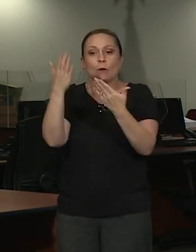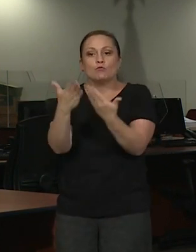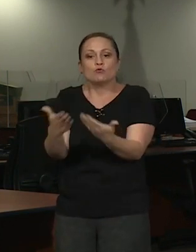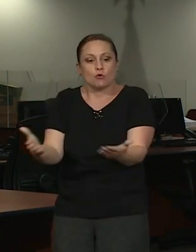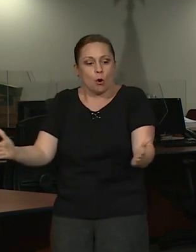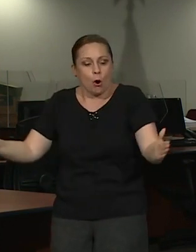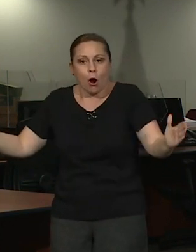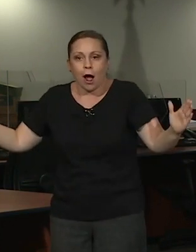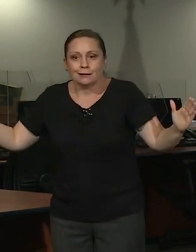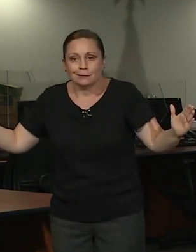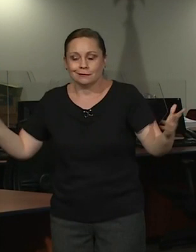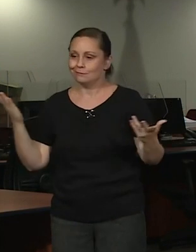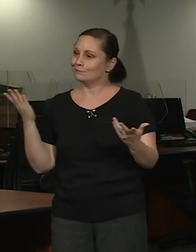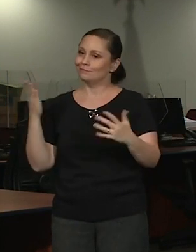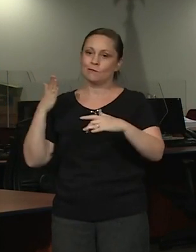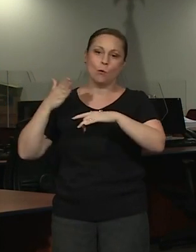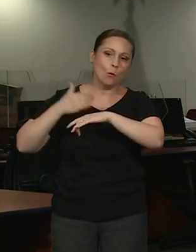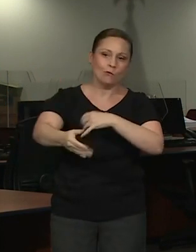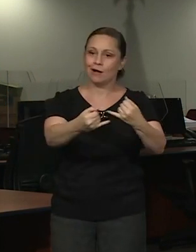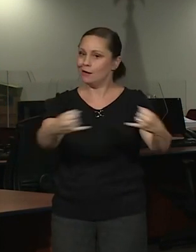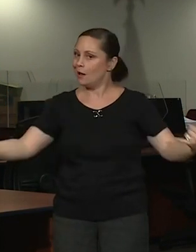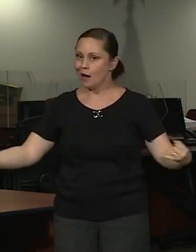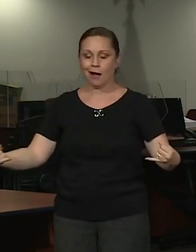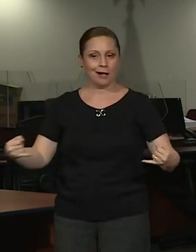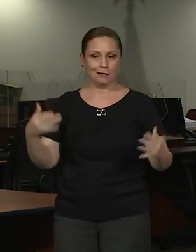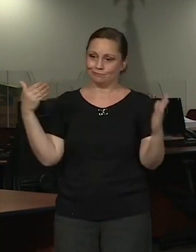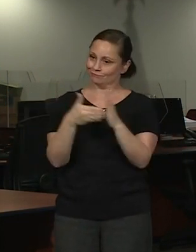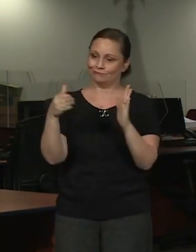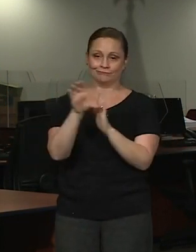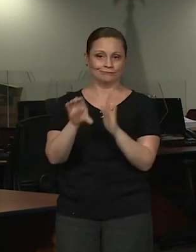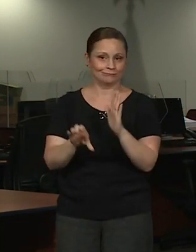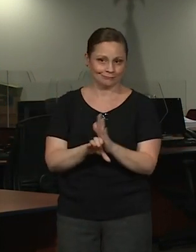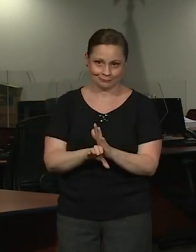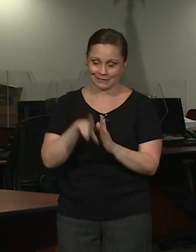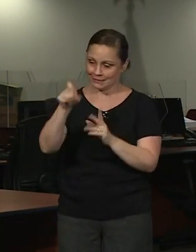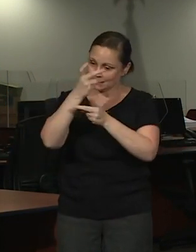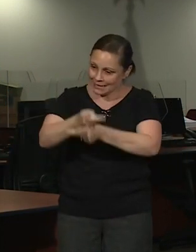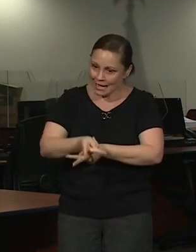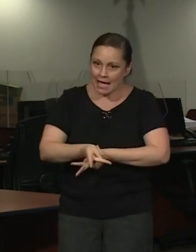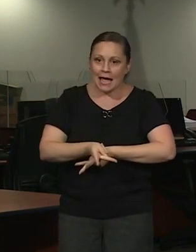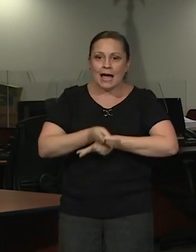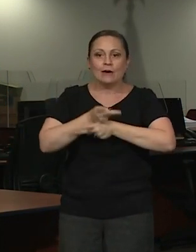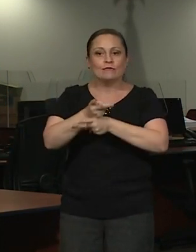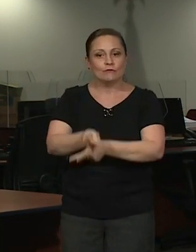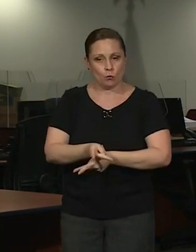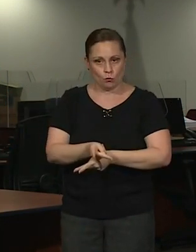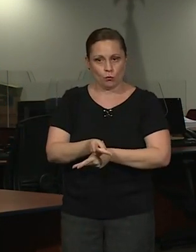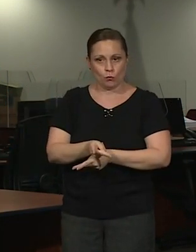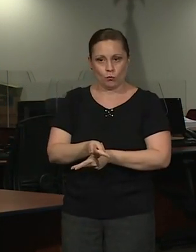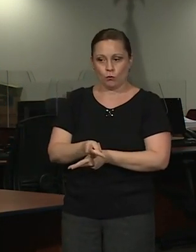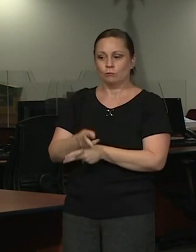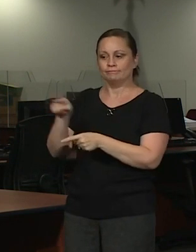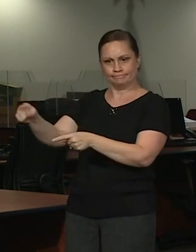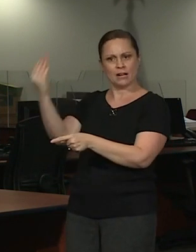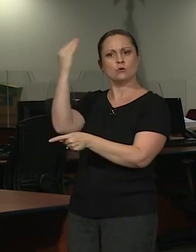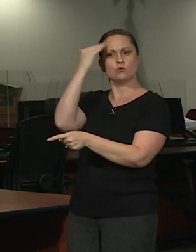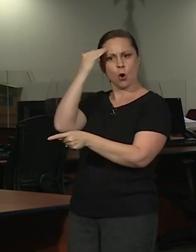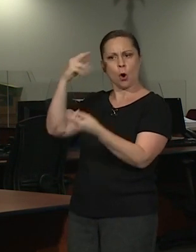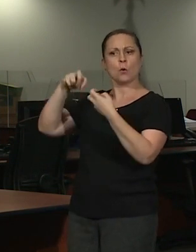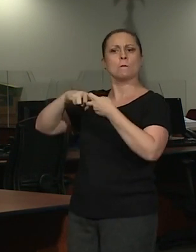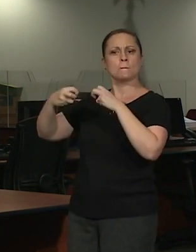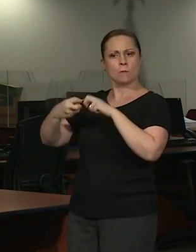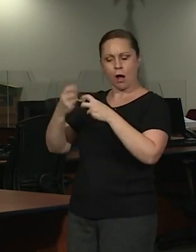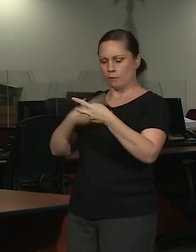has gone over the line. It must be very carefully tailored, directed to a known problem, and be an effective